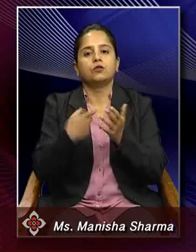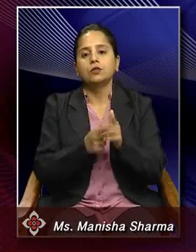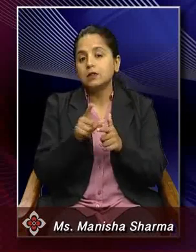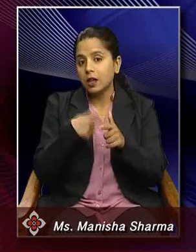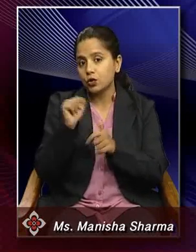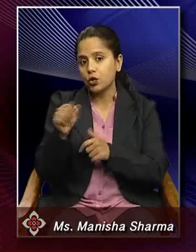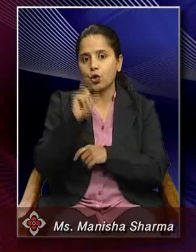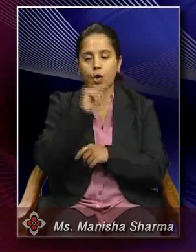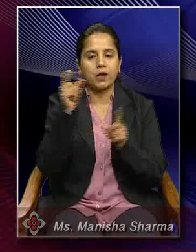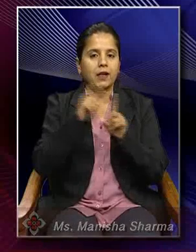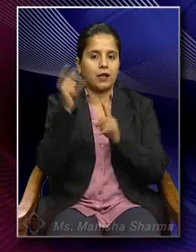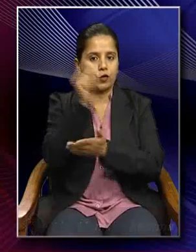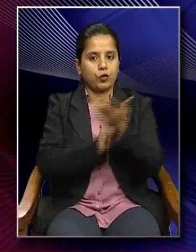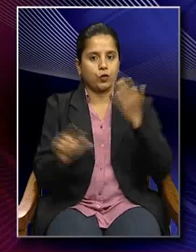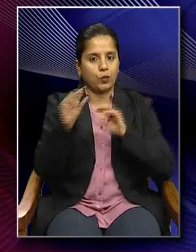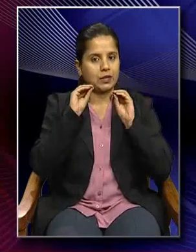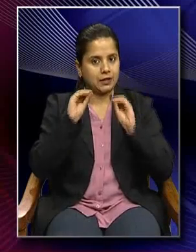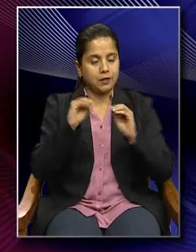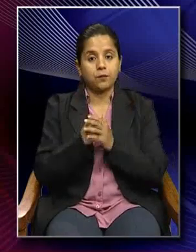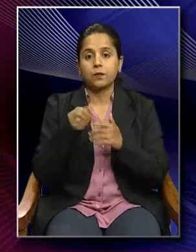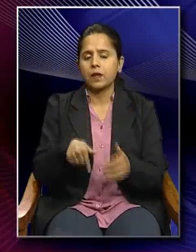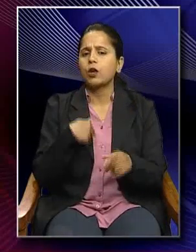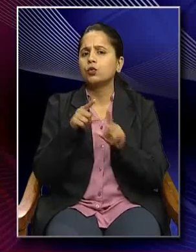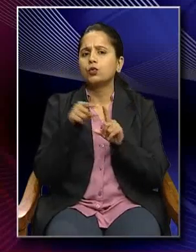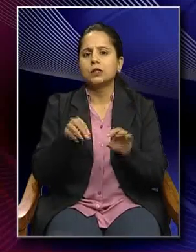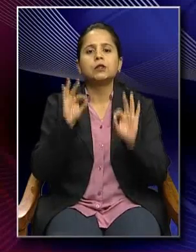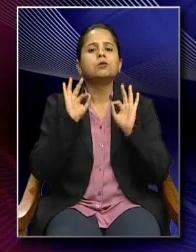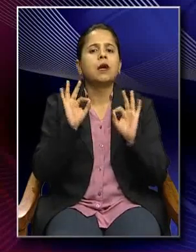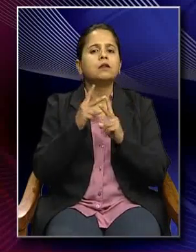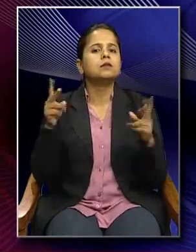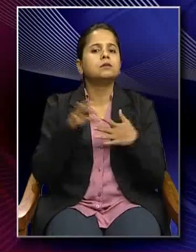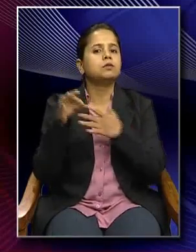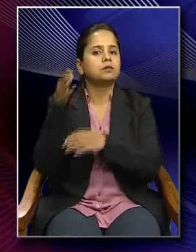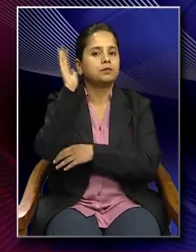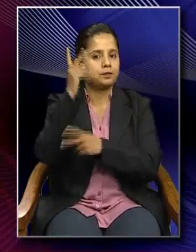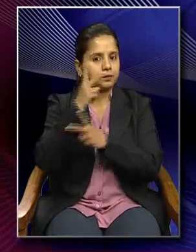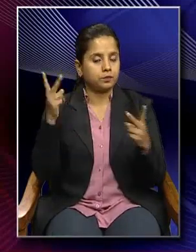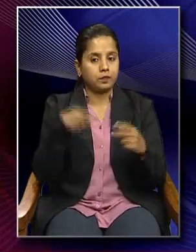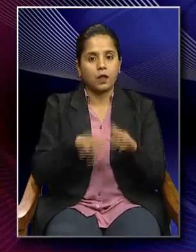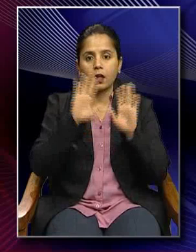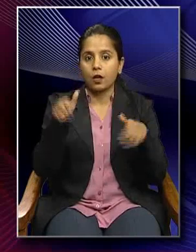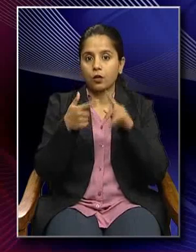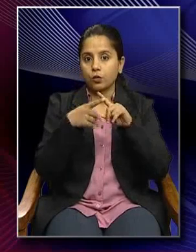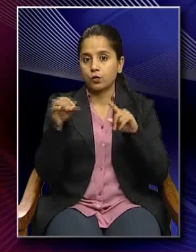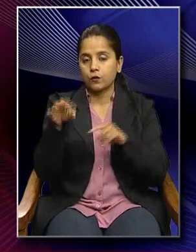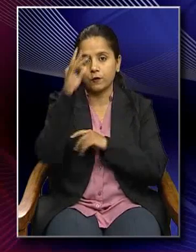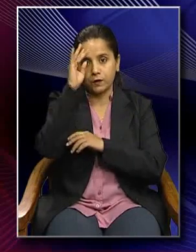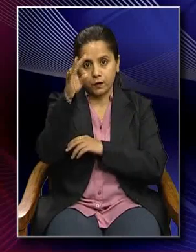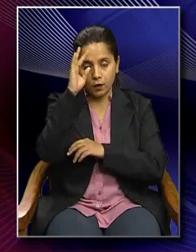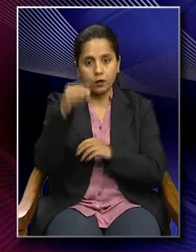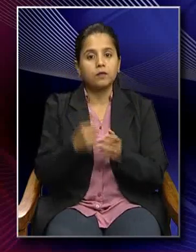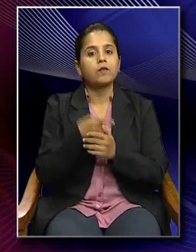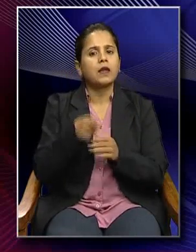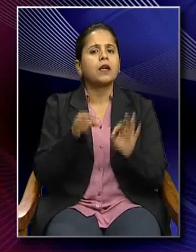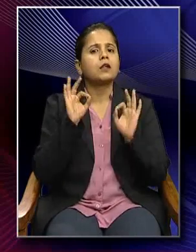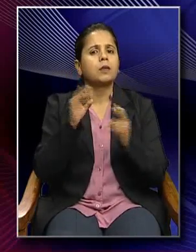Delhi. And we are doing a special lecture series on Introduction to Philosophy under the